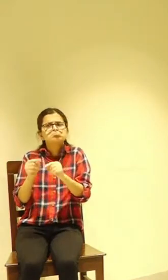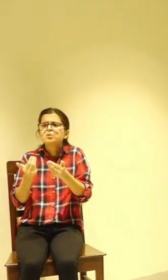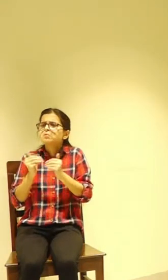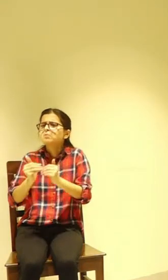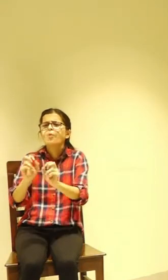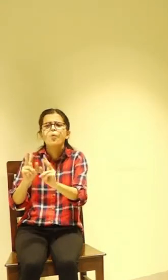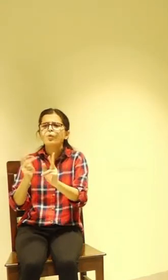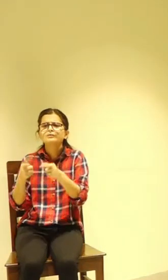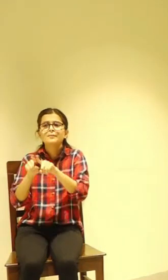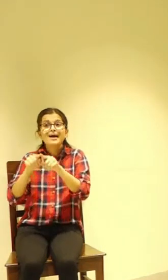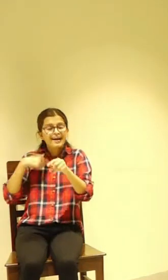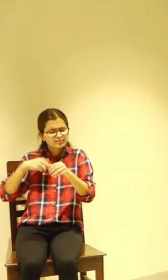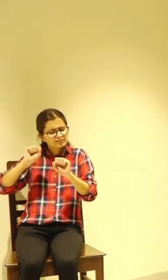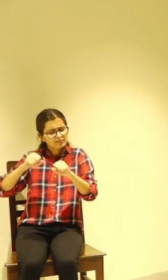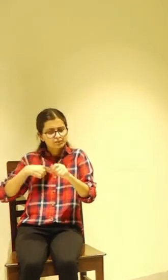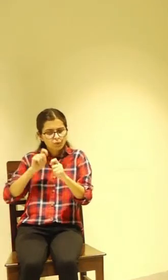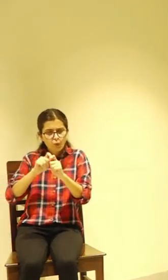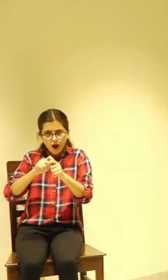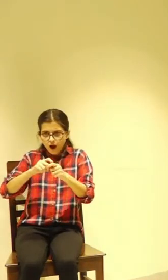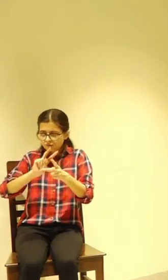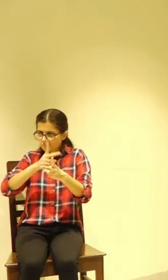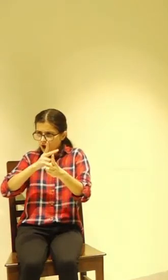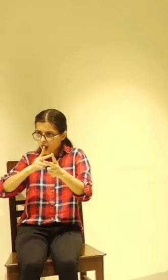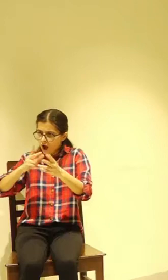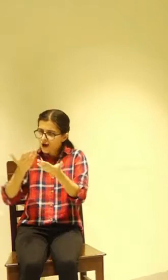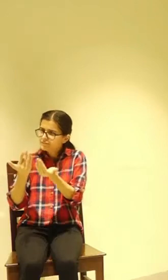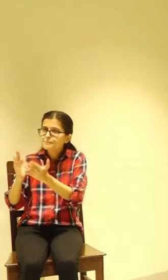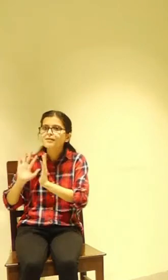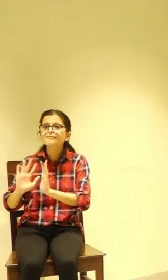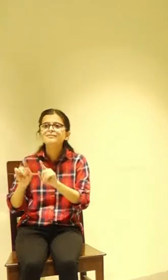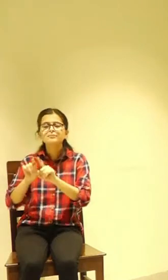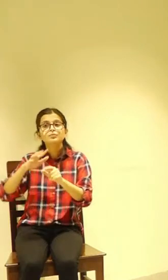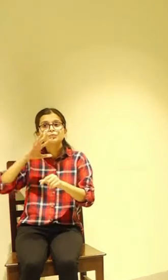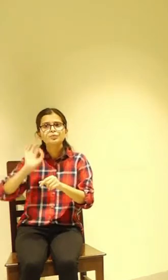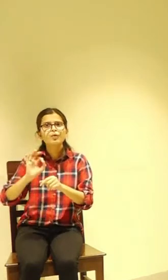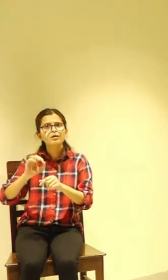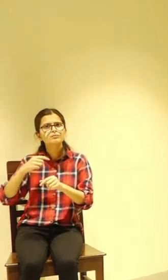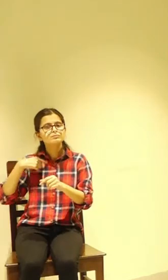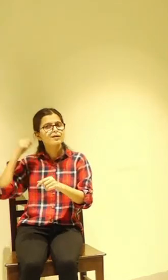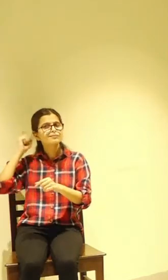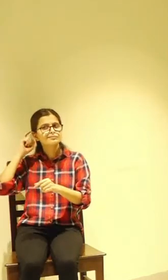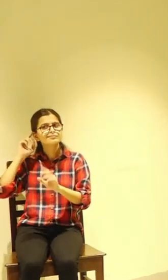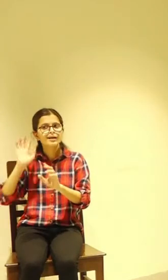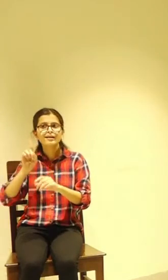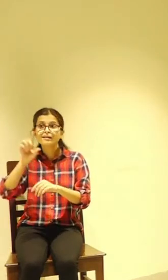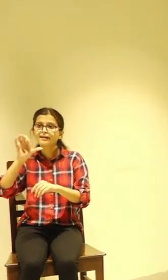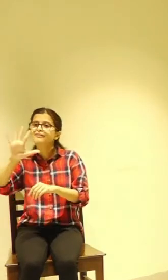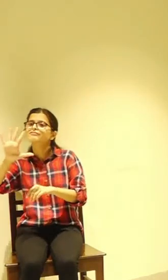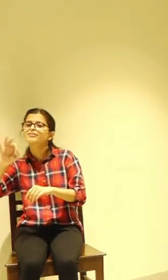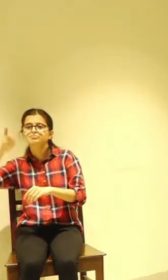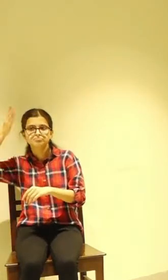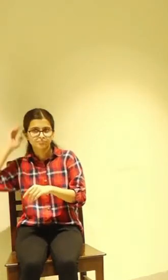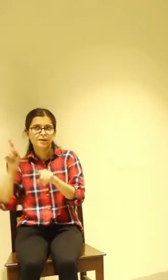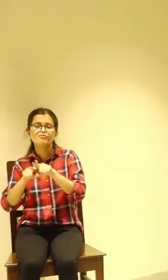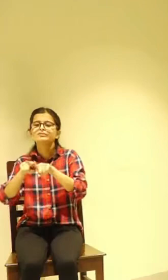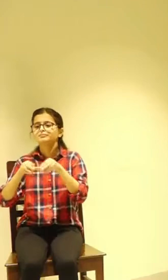is desirable? So there is a lot of work that is available on how original intention itself flip-flopped in the 1950s. For